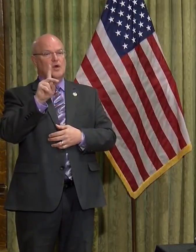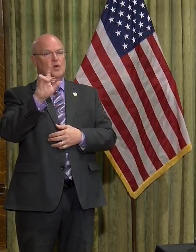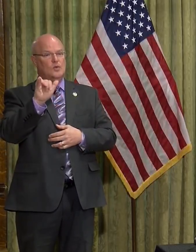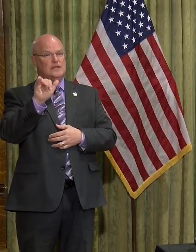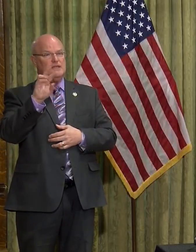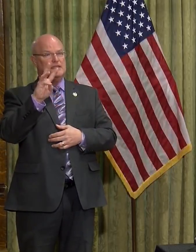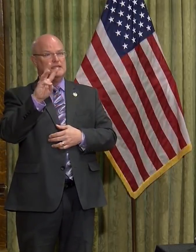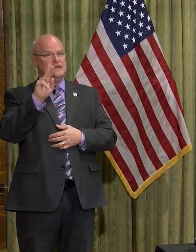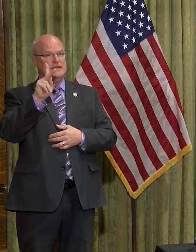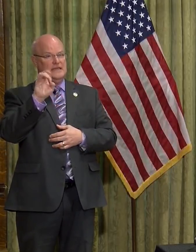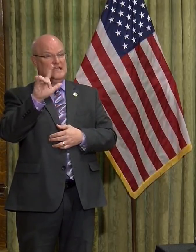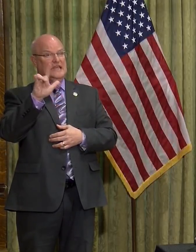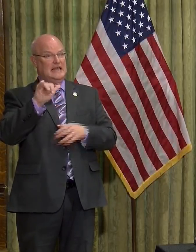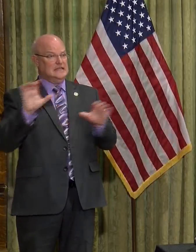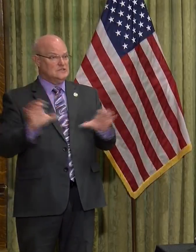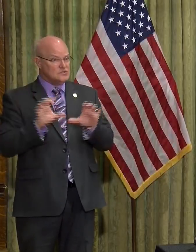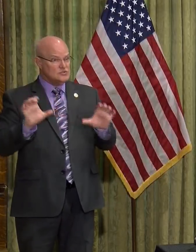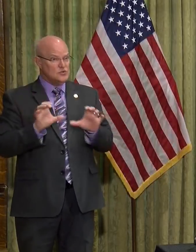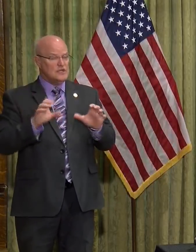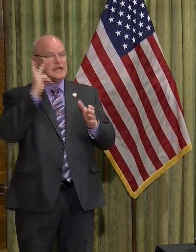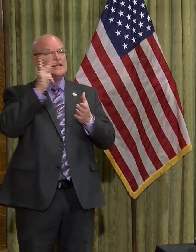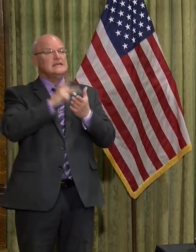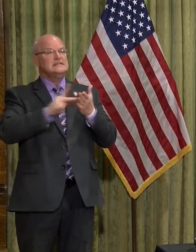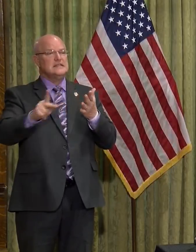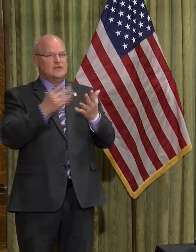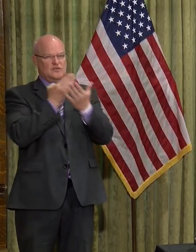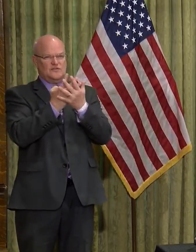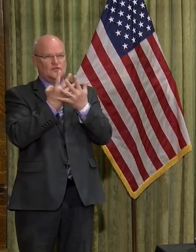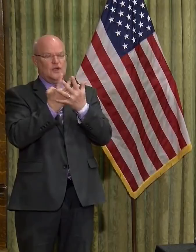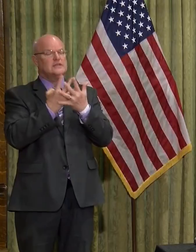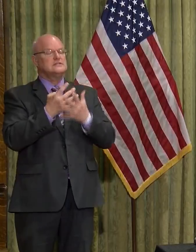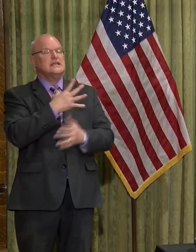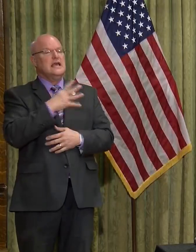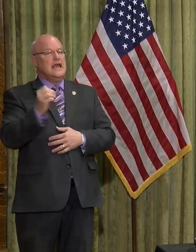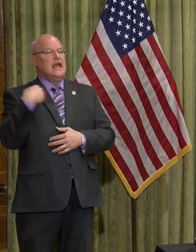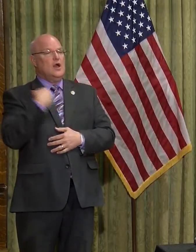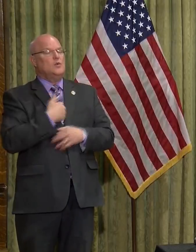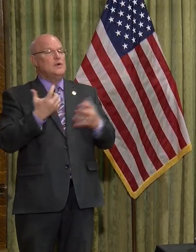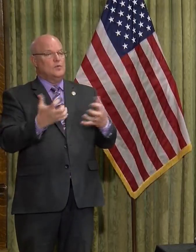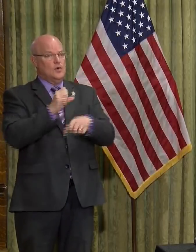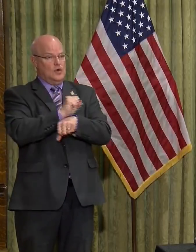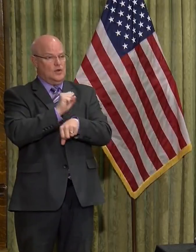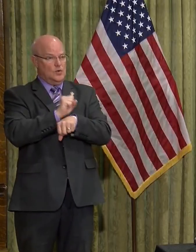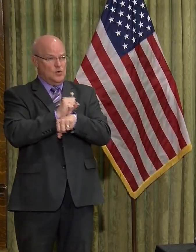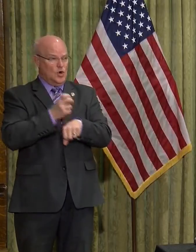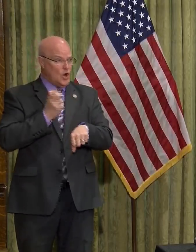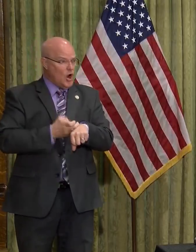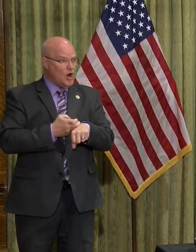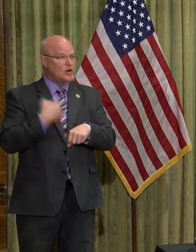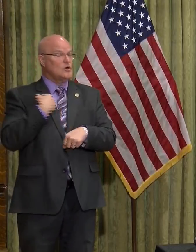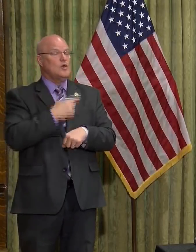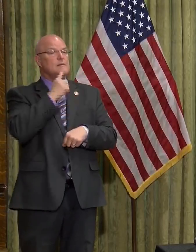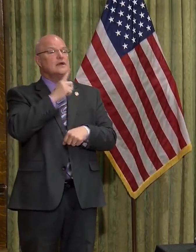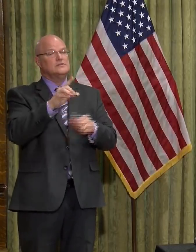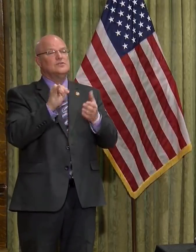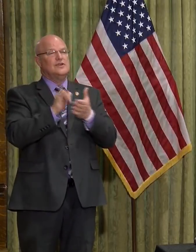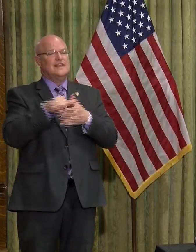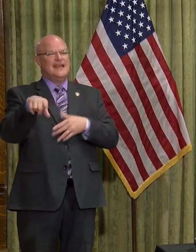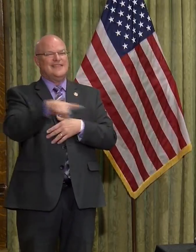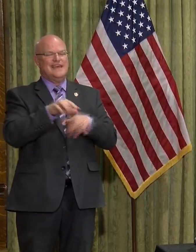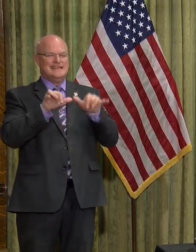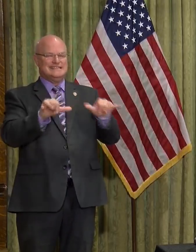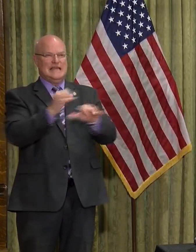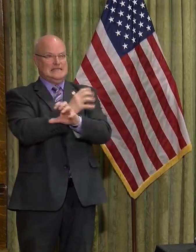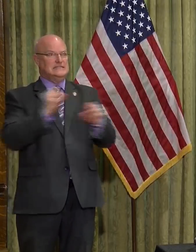has done as Secretary of Corrections, and we want to work hard so that we make sure that they can